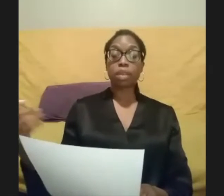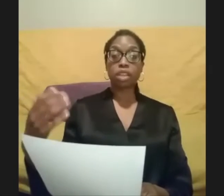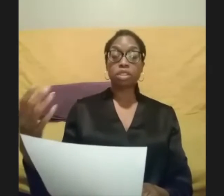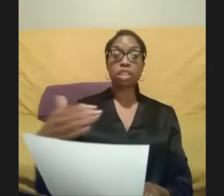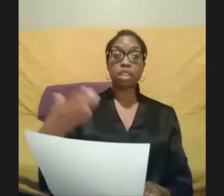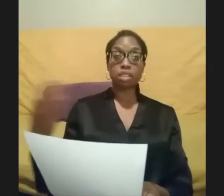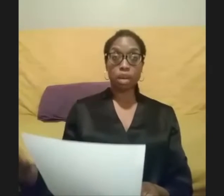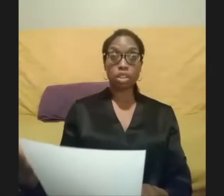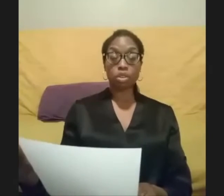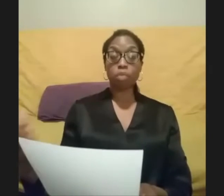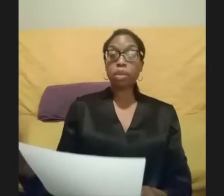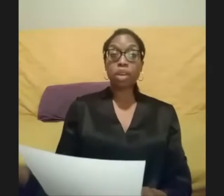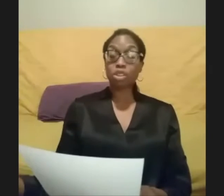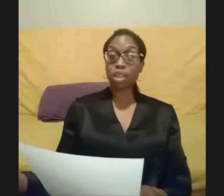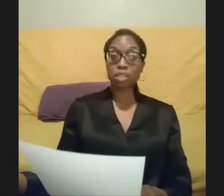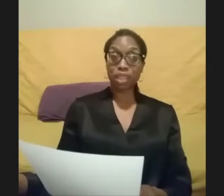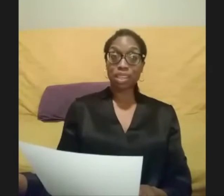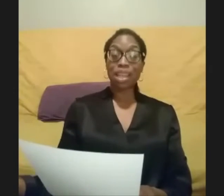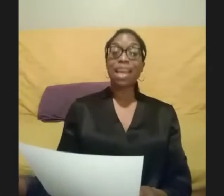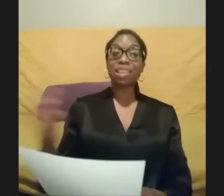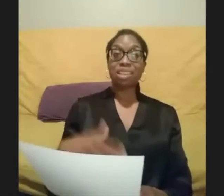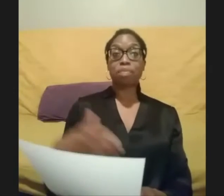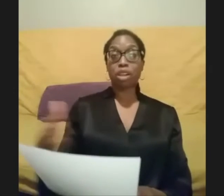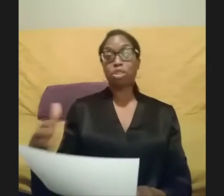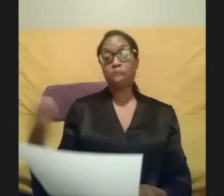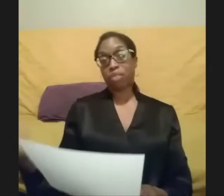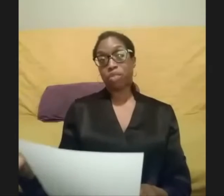complications that they need to monitor. Or maybe you had a transplant and they need to monitor you after you've had the